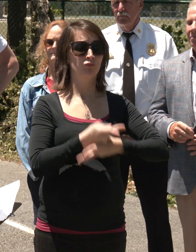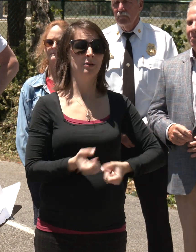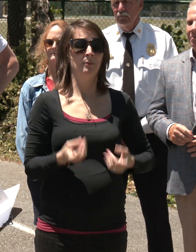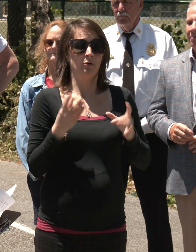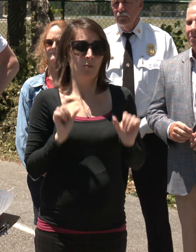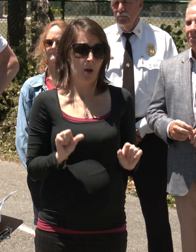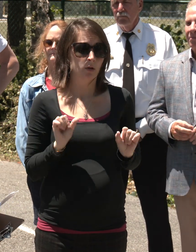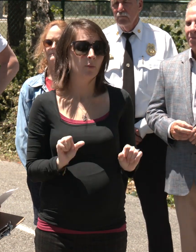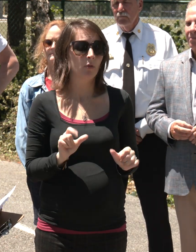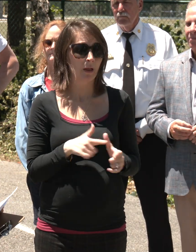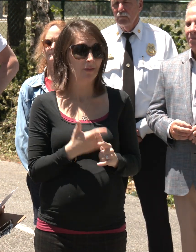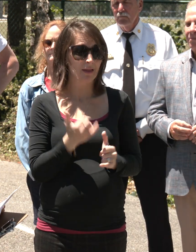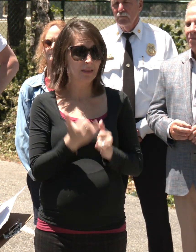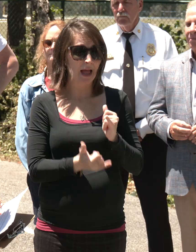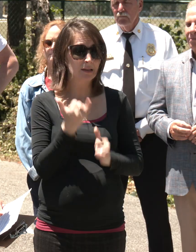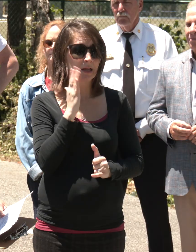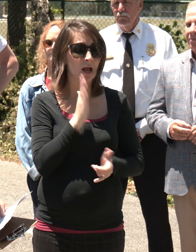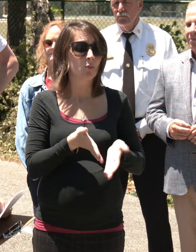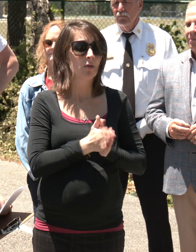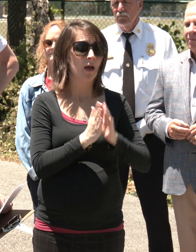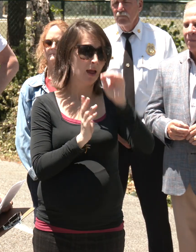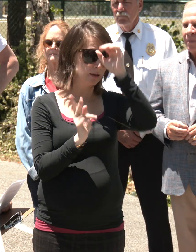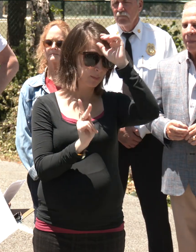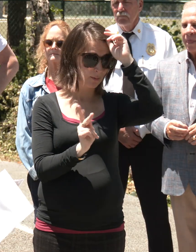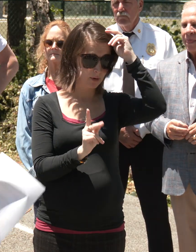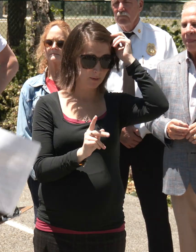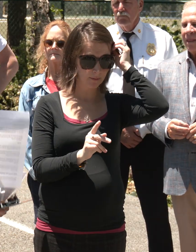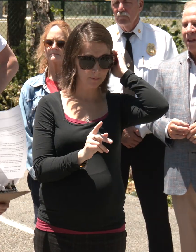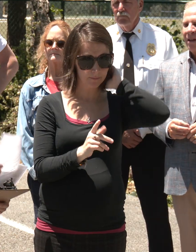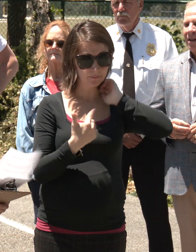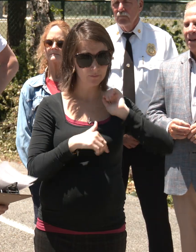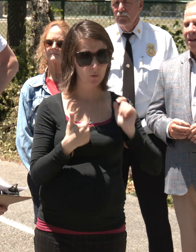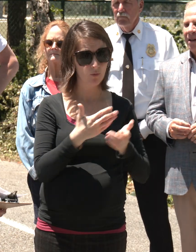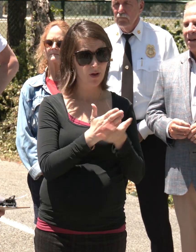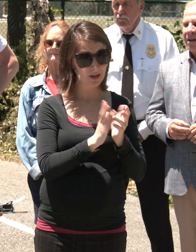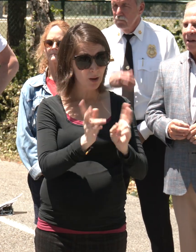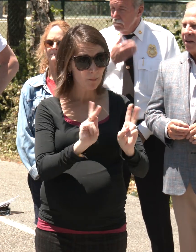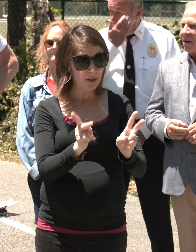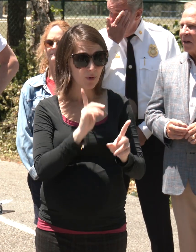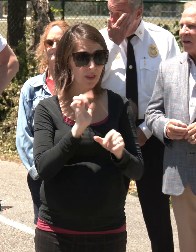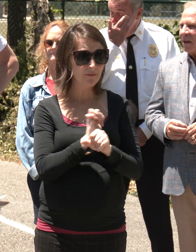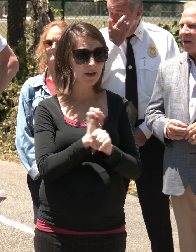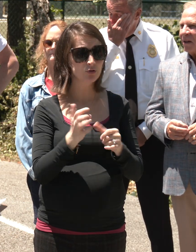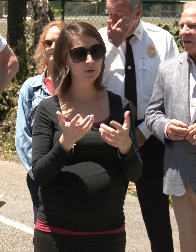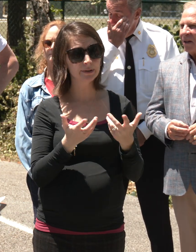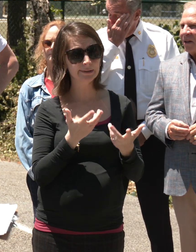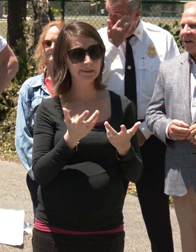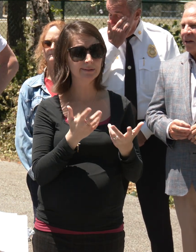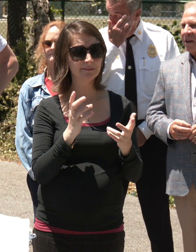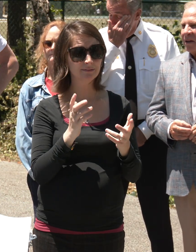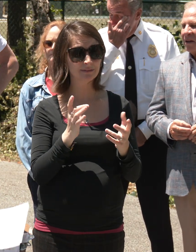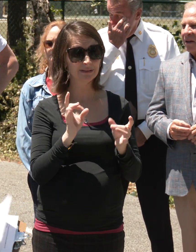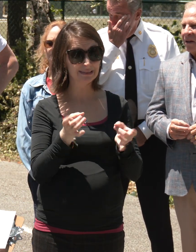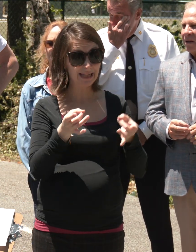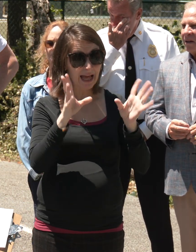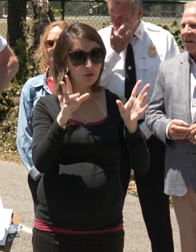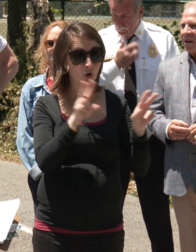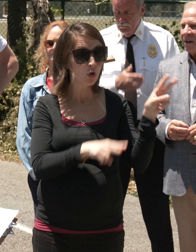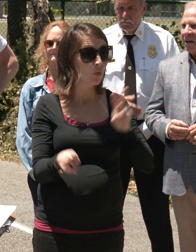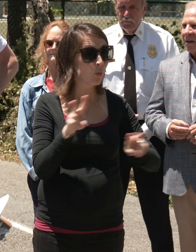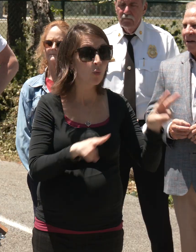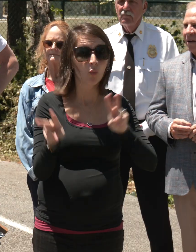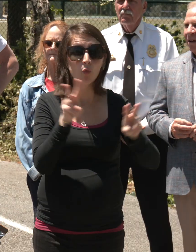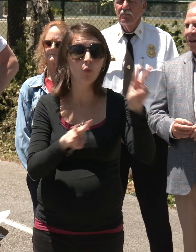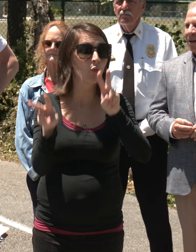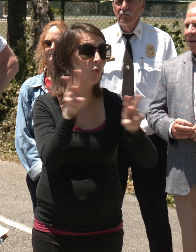can. And lastly, I'll ask that folks, we've had some folks engaging in disaster tourism. This